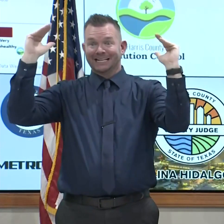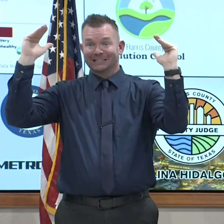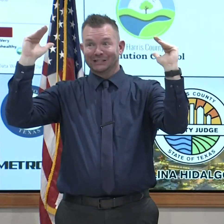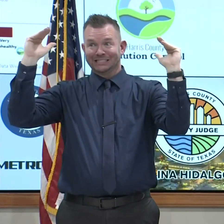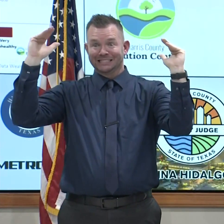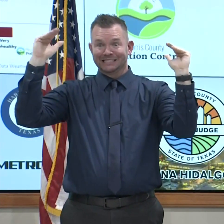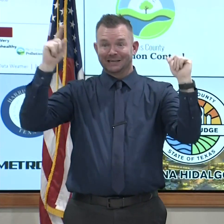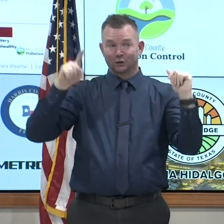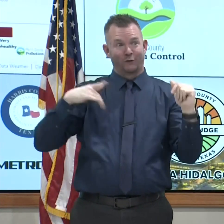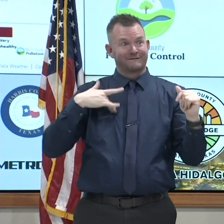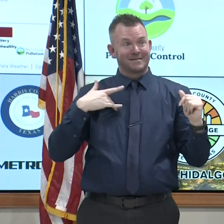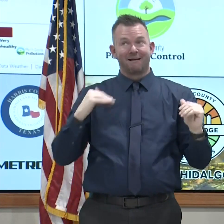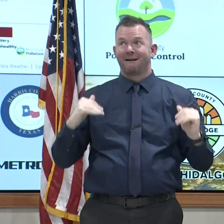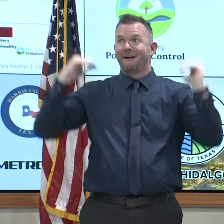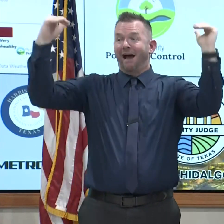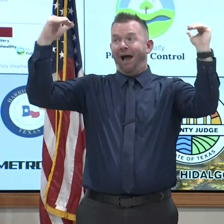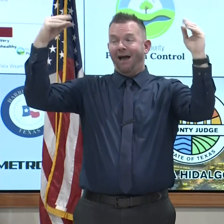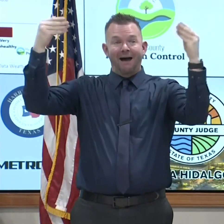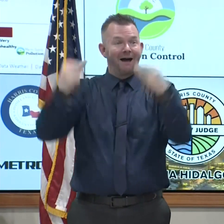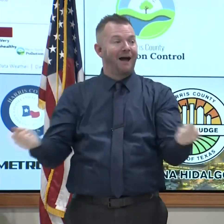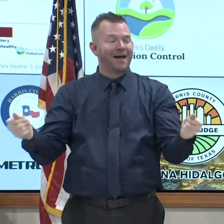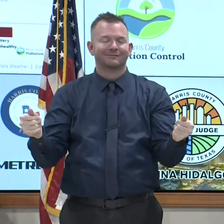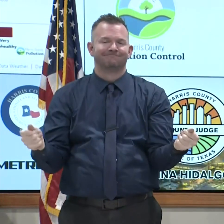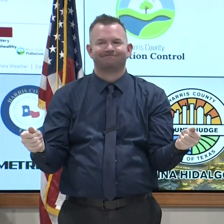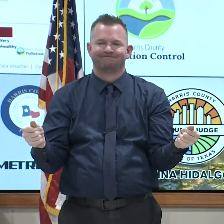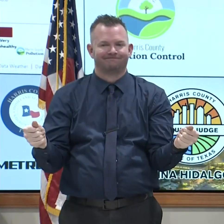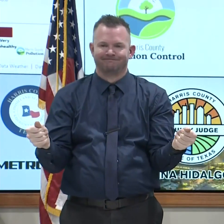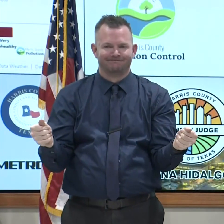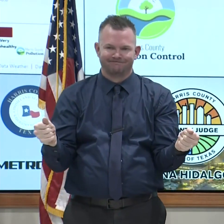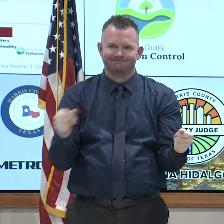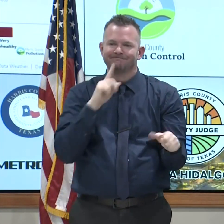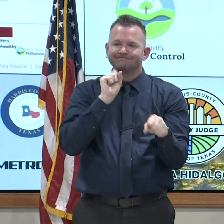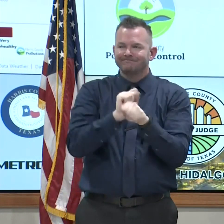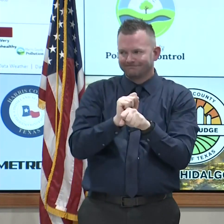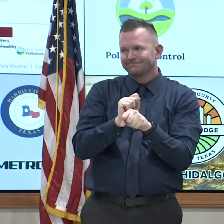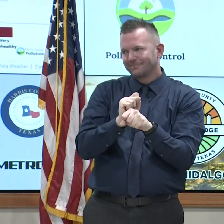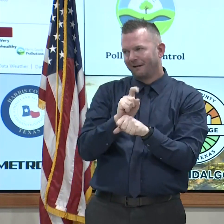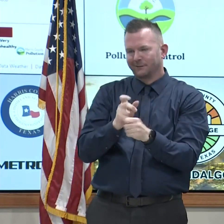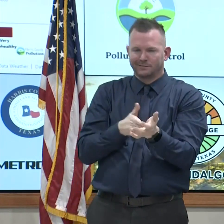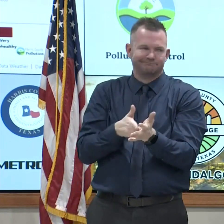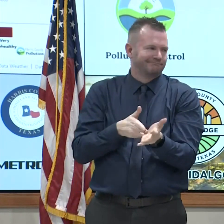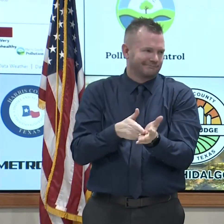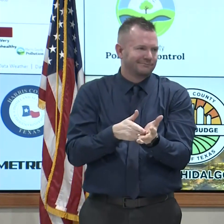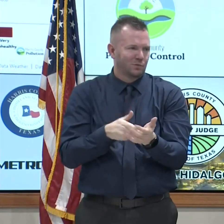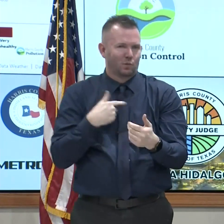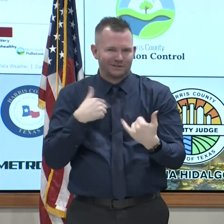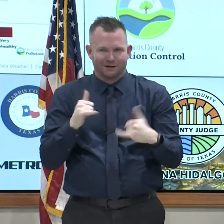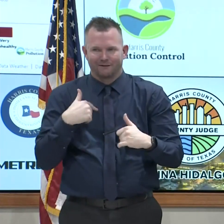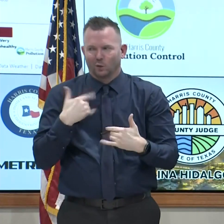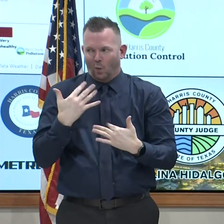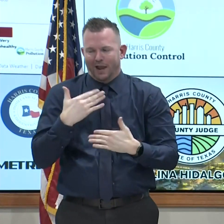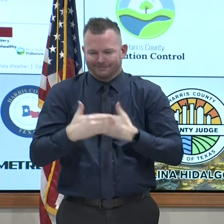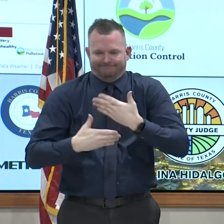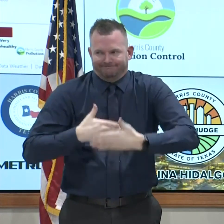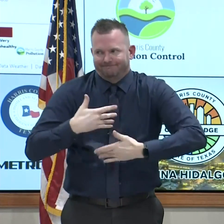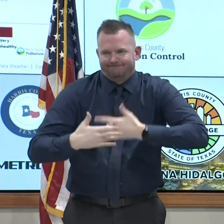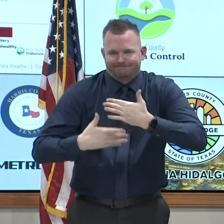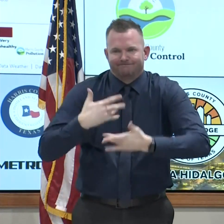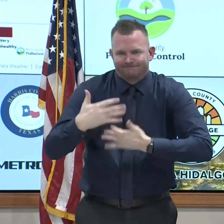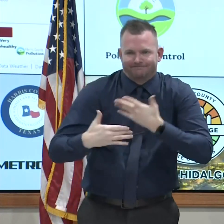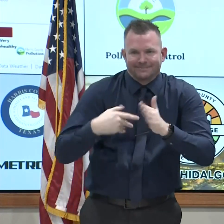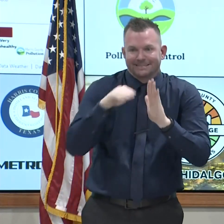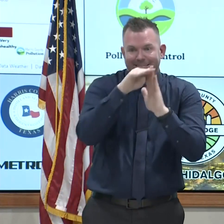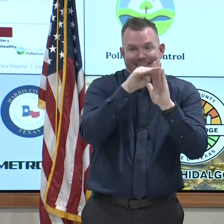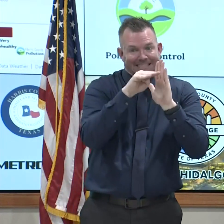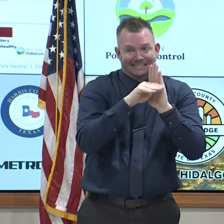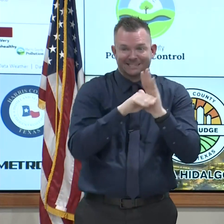herd immunity. But we are fighting so that if you're a 92-year-old veteran without internet, or if